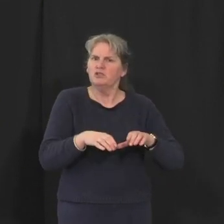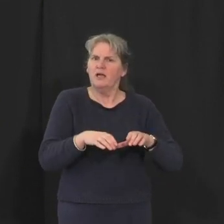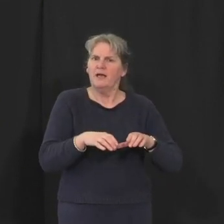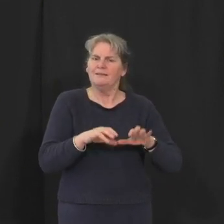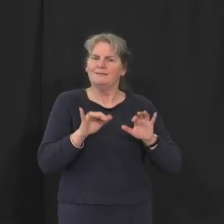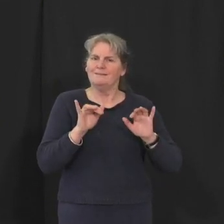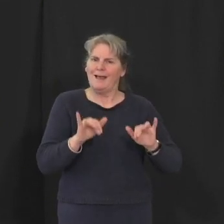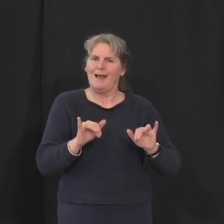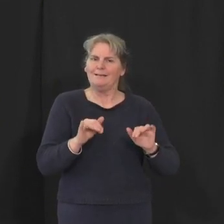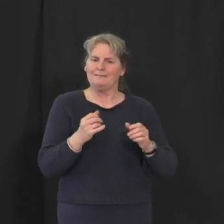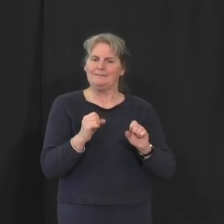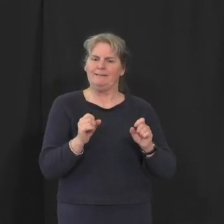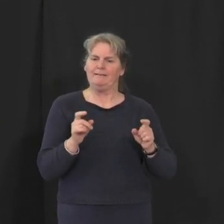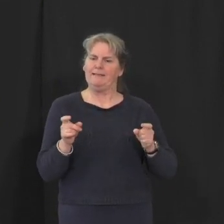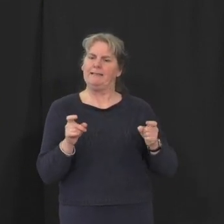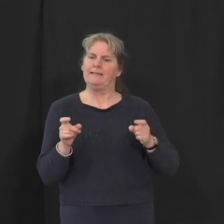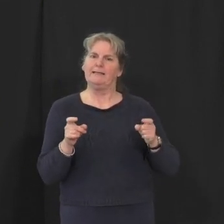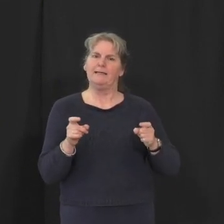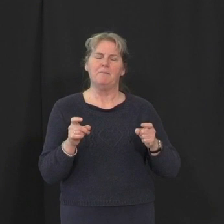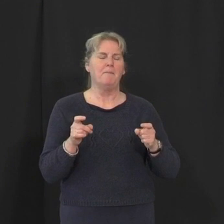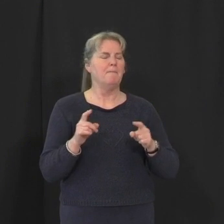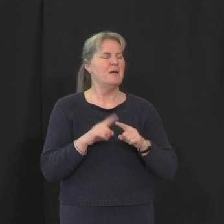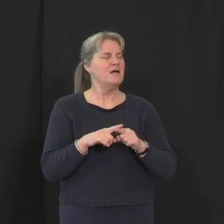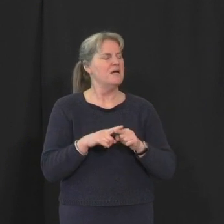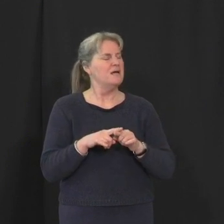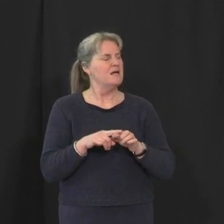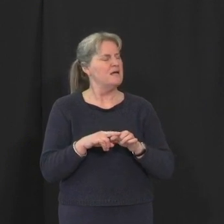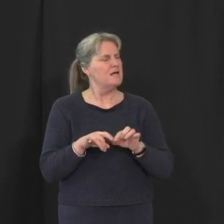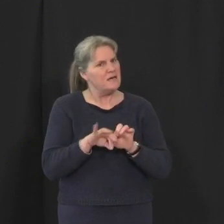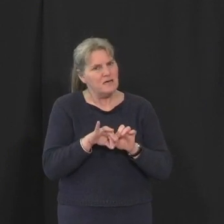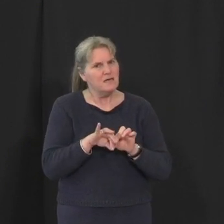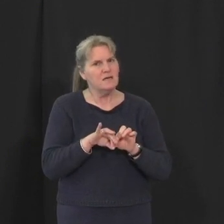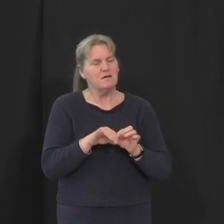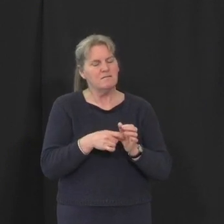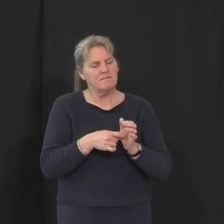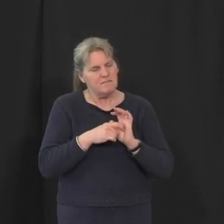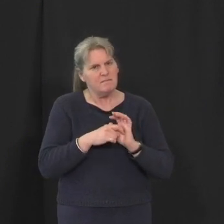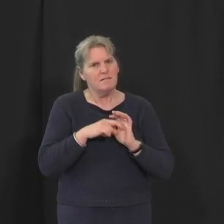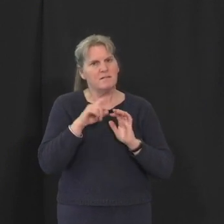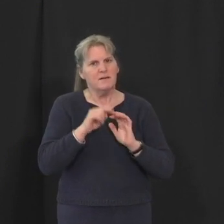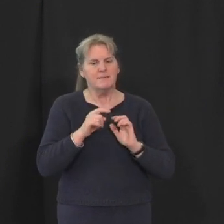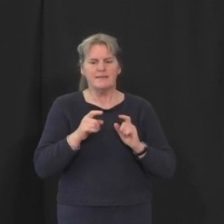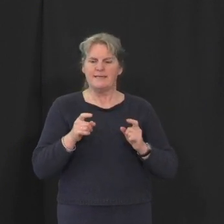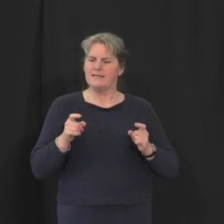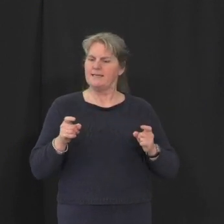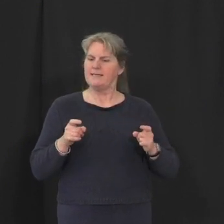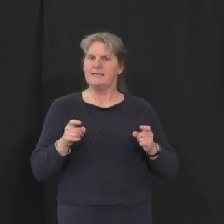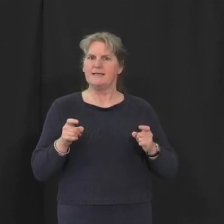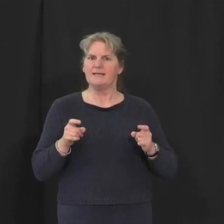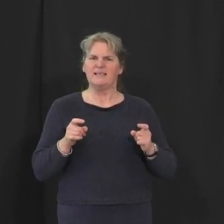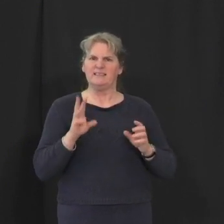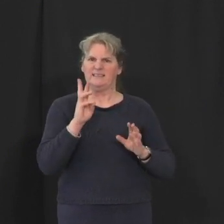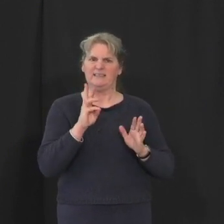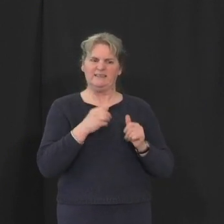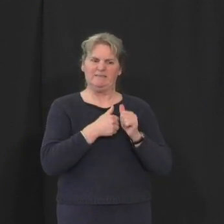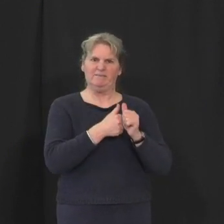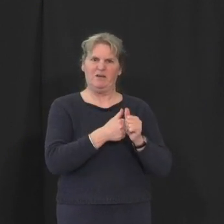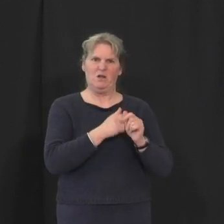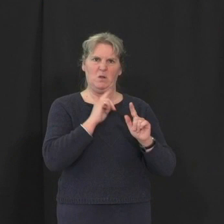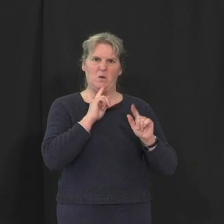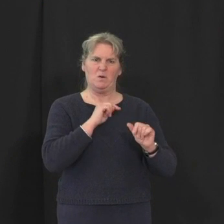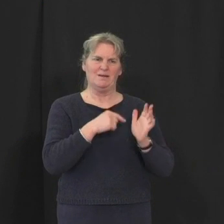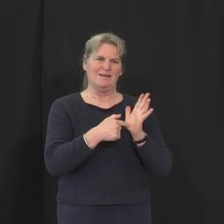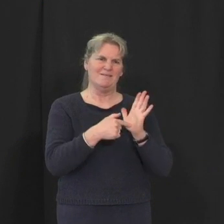this phase, but it's critical that we maintain these 6 fundamental